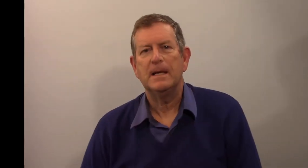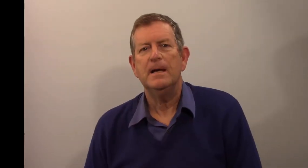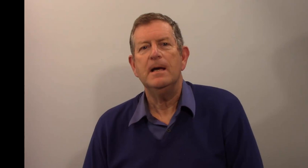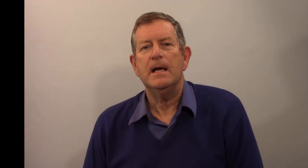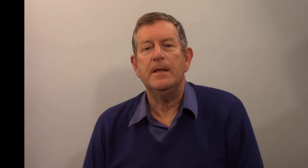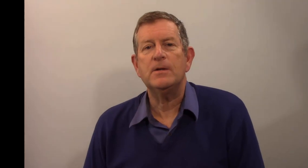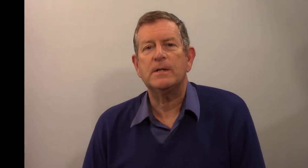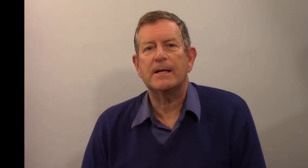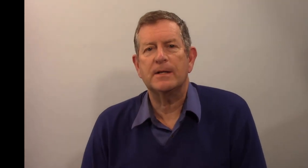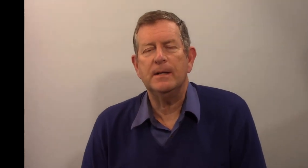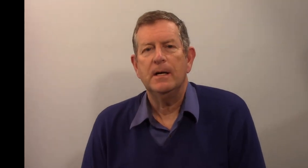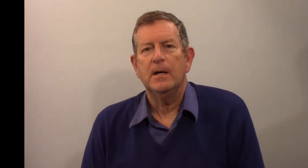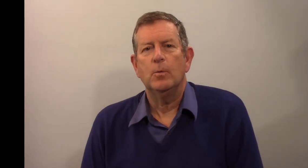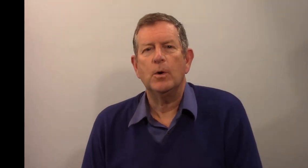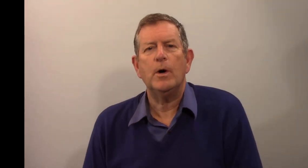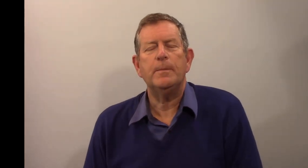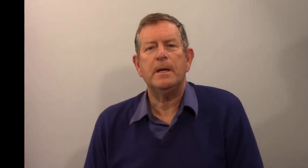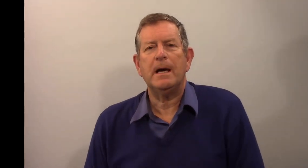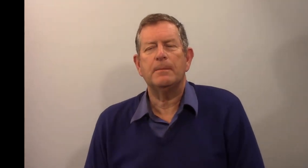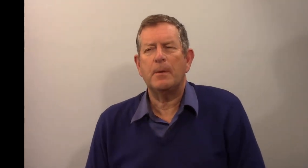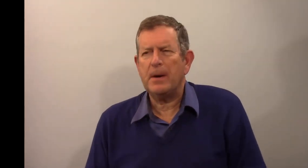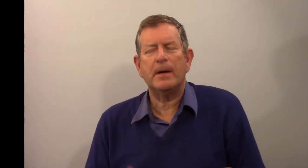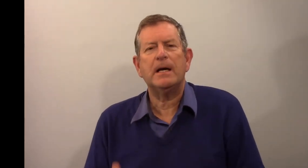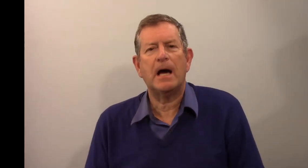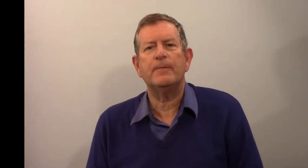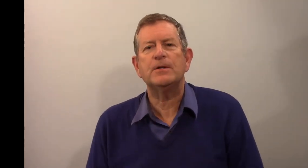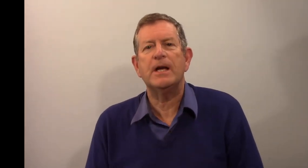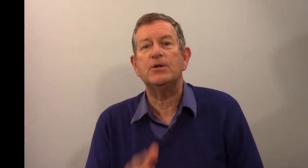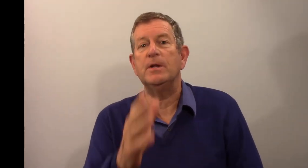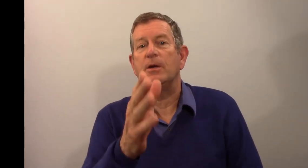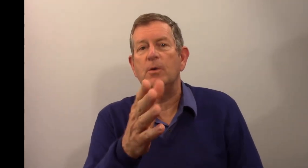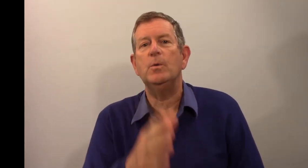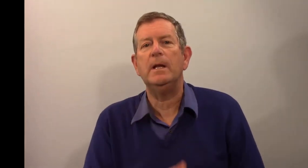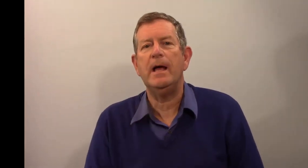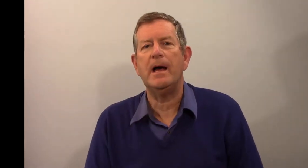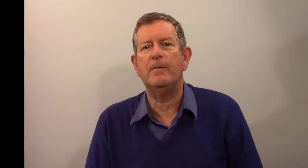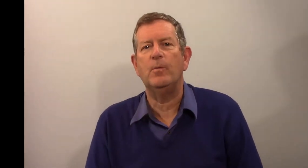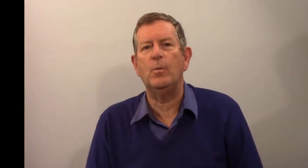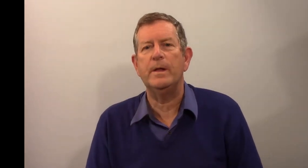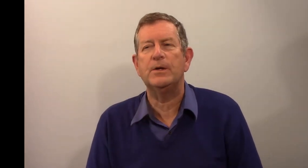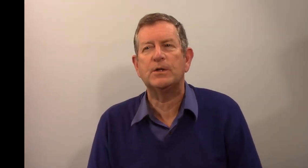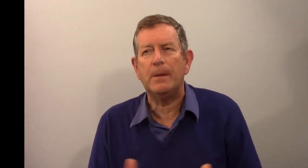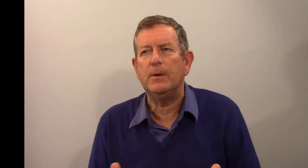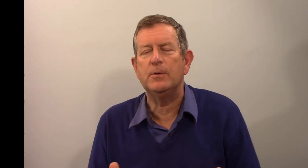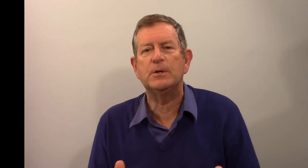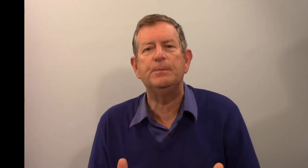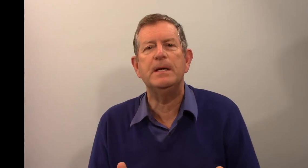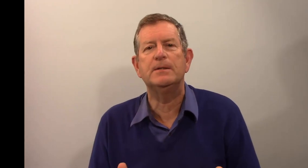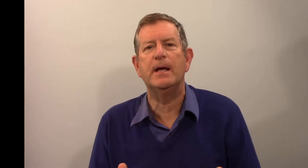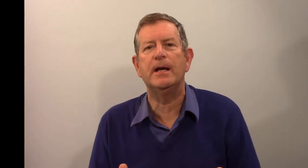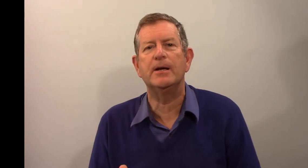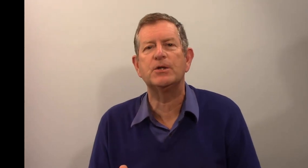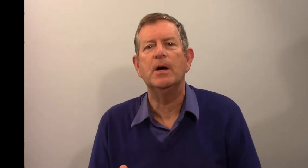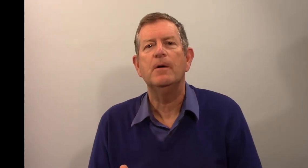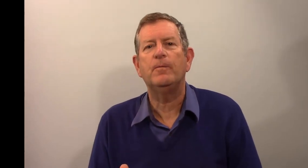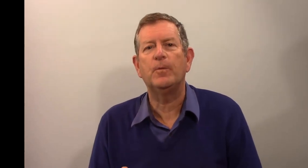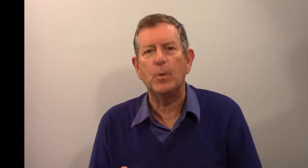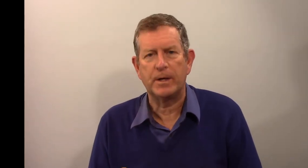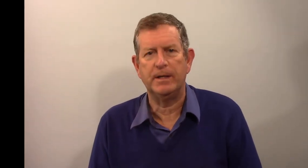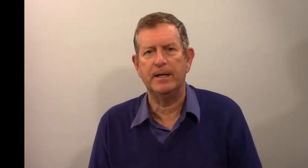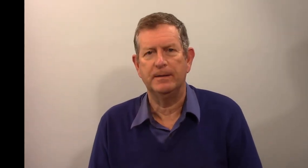Hello. In this lesson, we're going to be preparing a conversation that you will have with someone who speaks